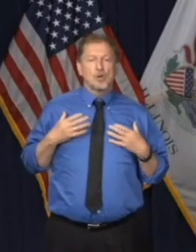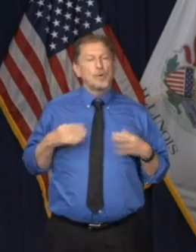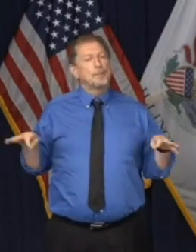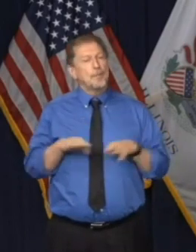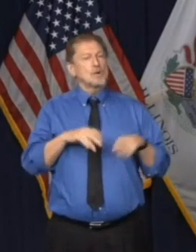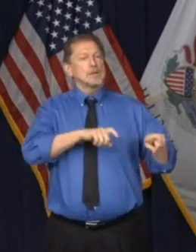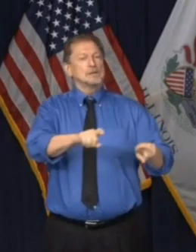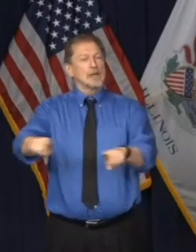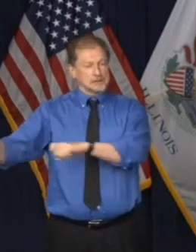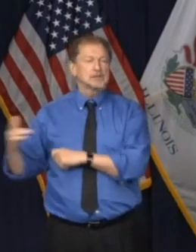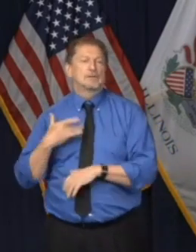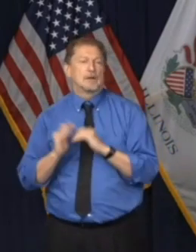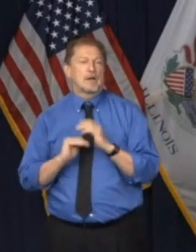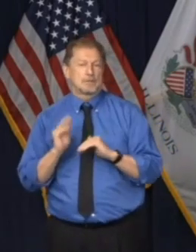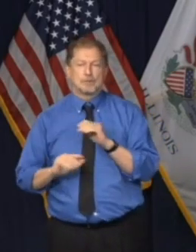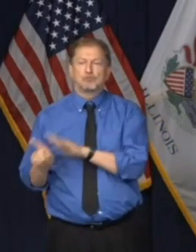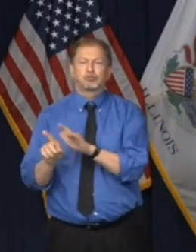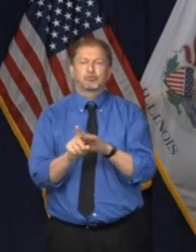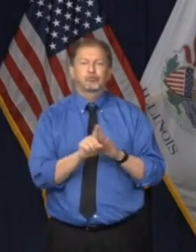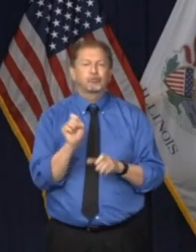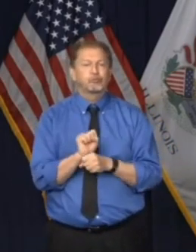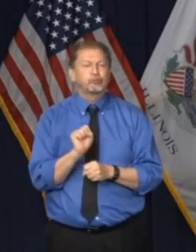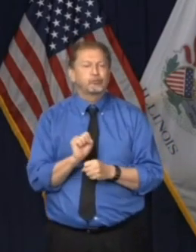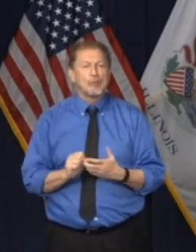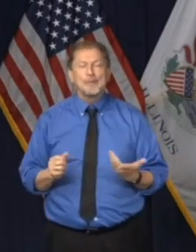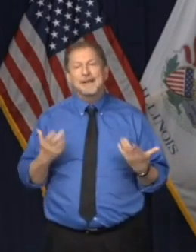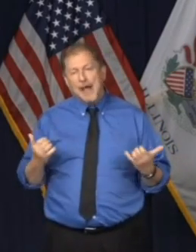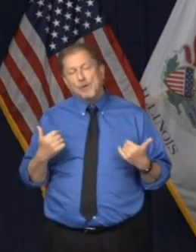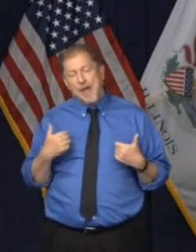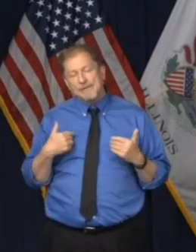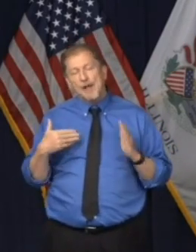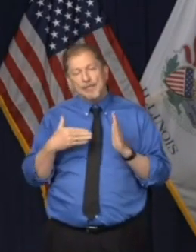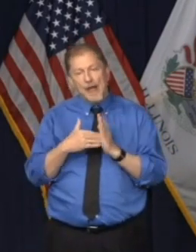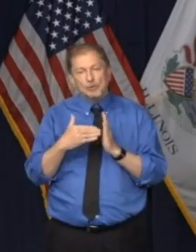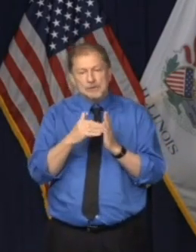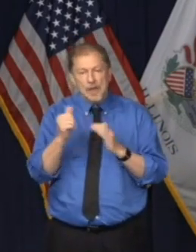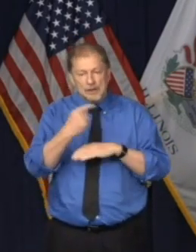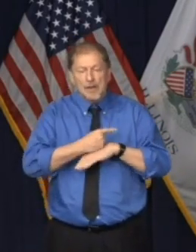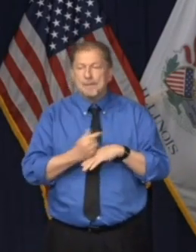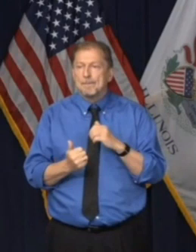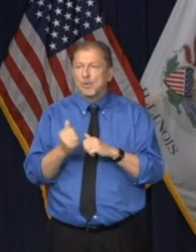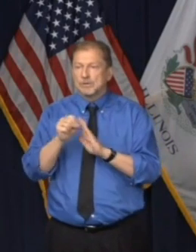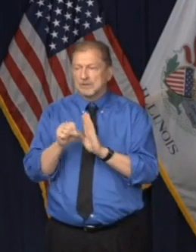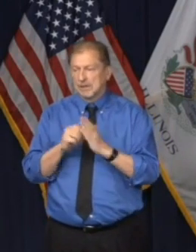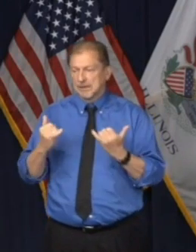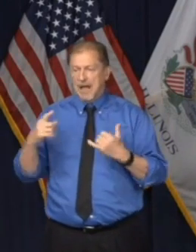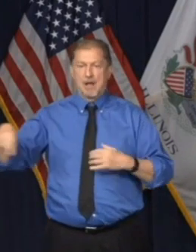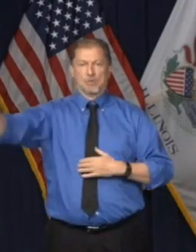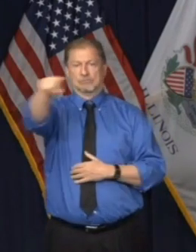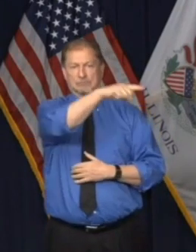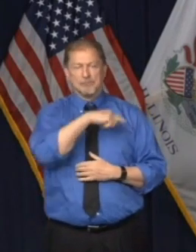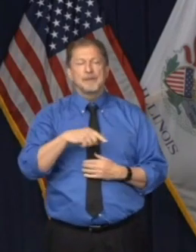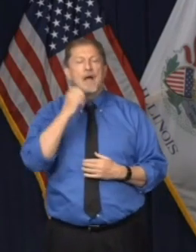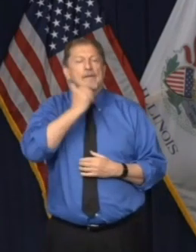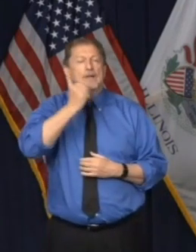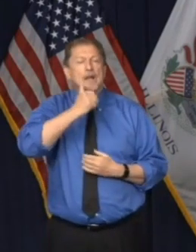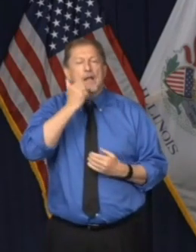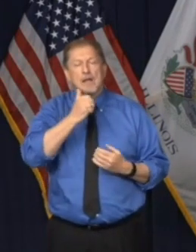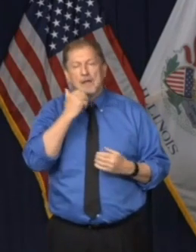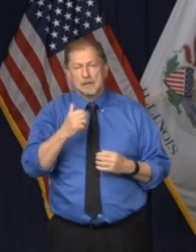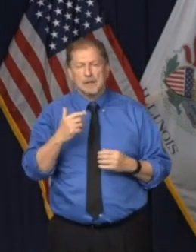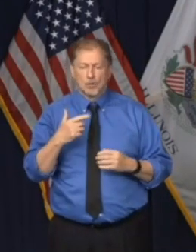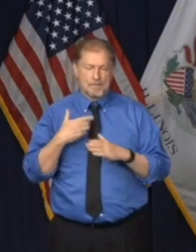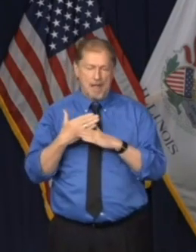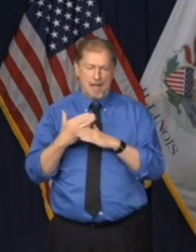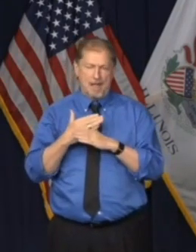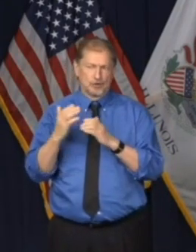is bouncing around in the thousands of tests, and that's where most states are really on it. We're about